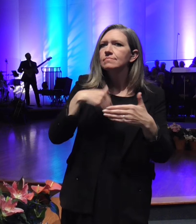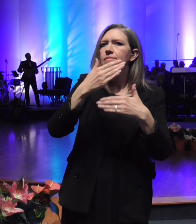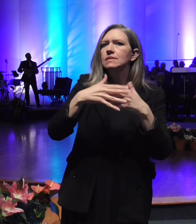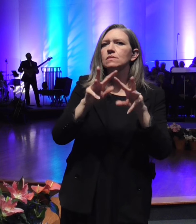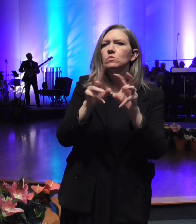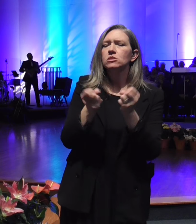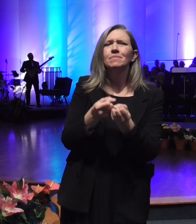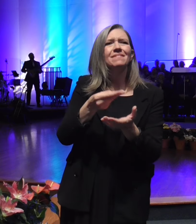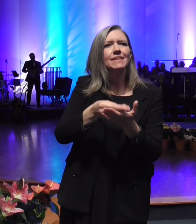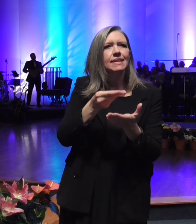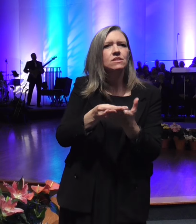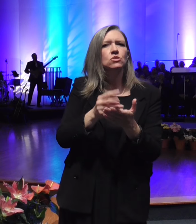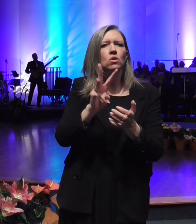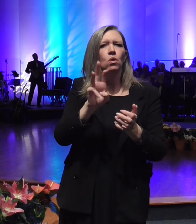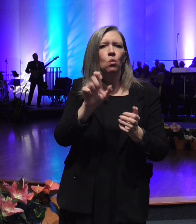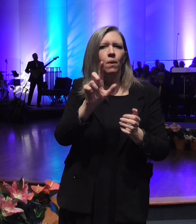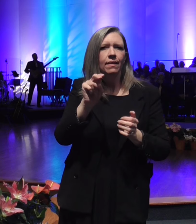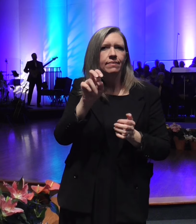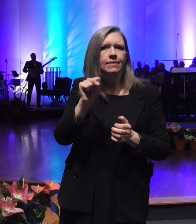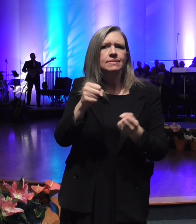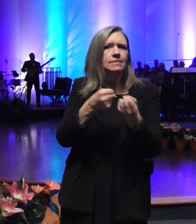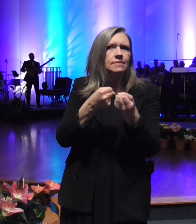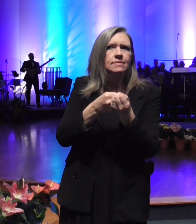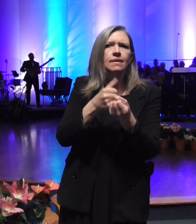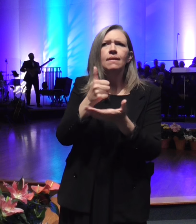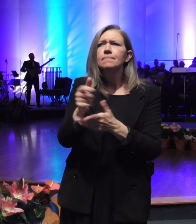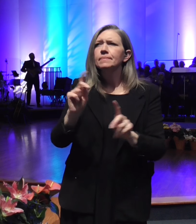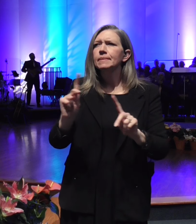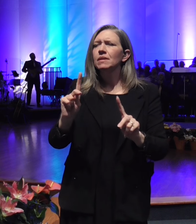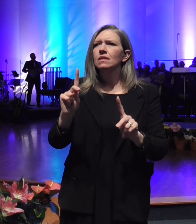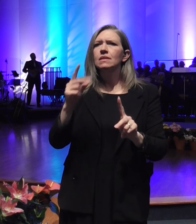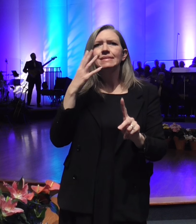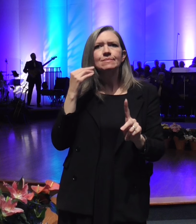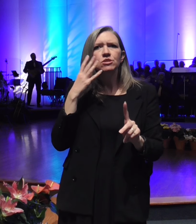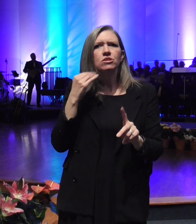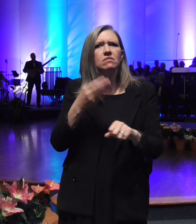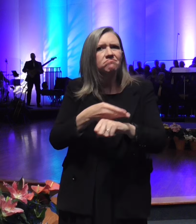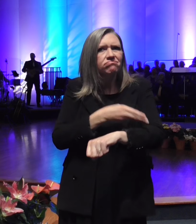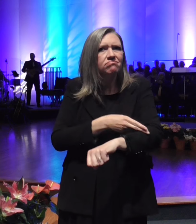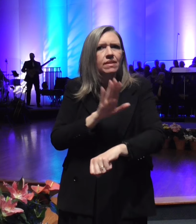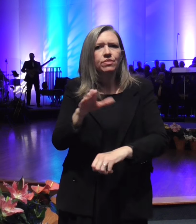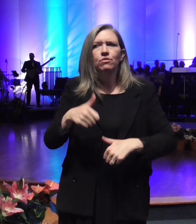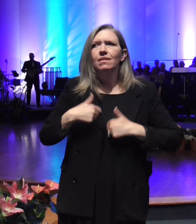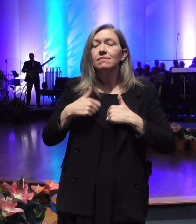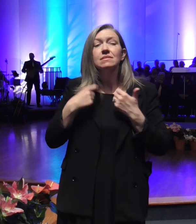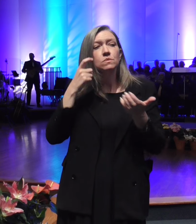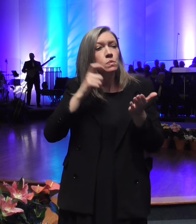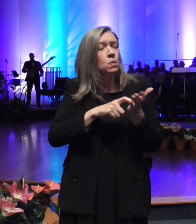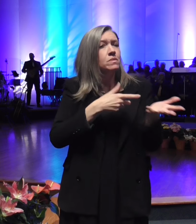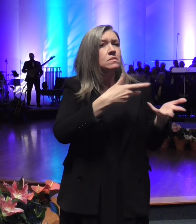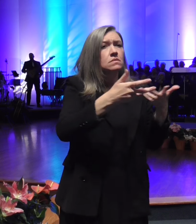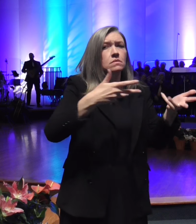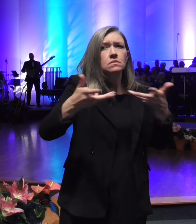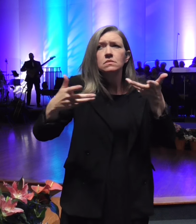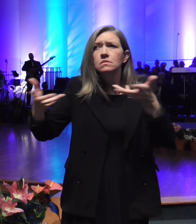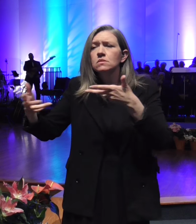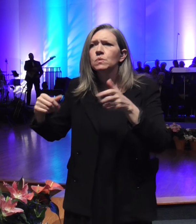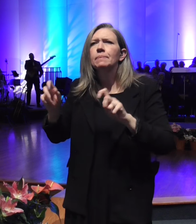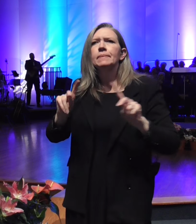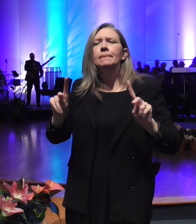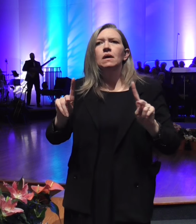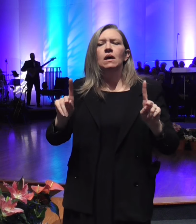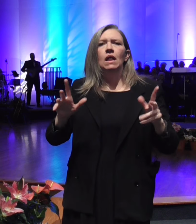Financial wellness is something that we're very committed to, helping people experience in their lives. And what I've noticed in talking to people is sometimes we don't really